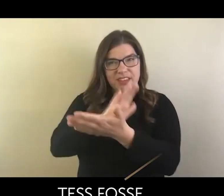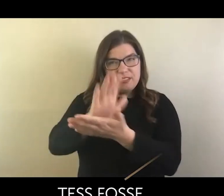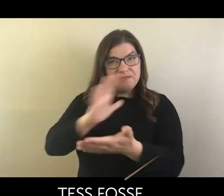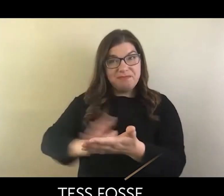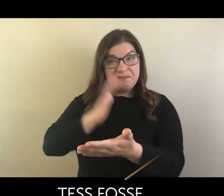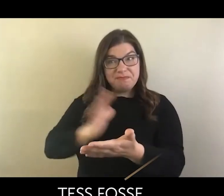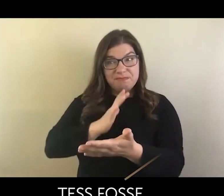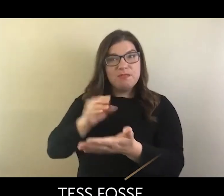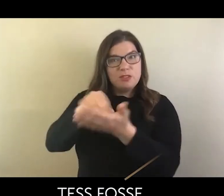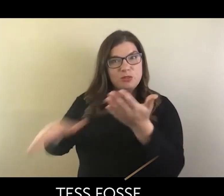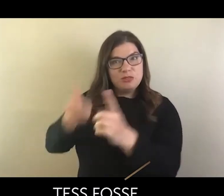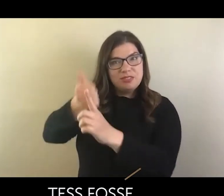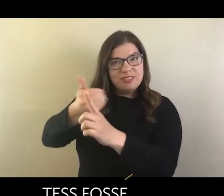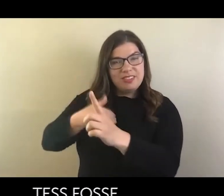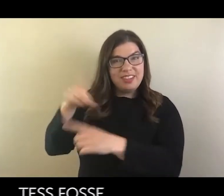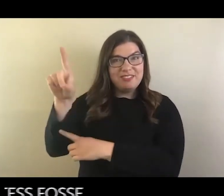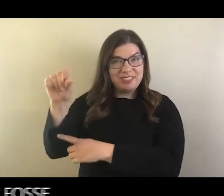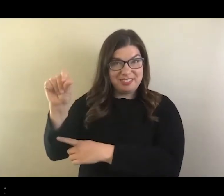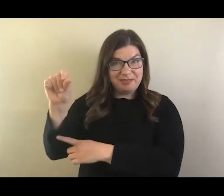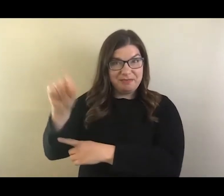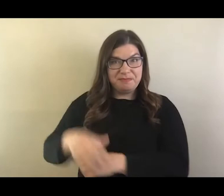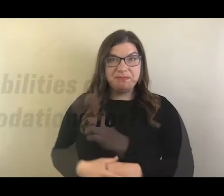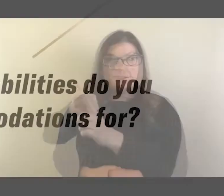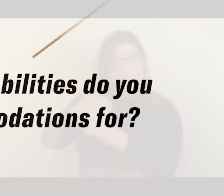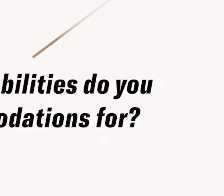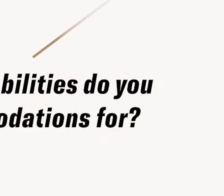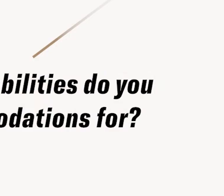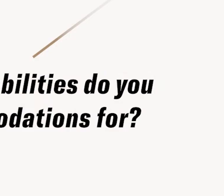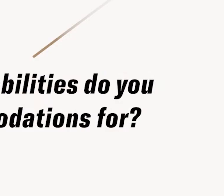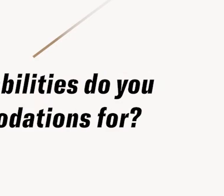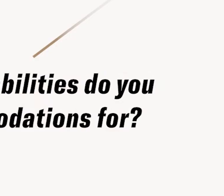our students with diagnosed disabilities.